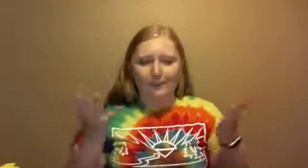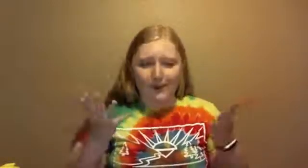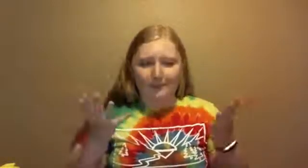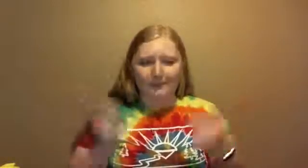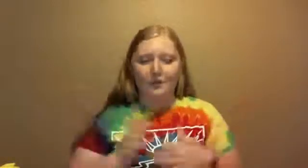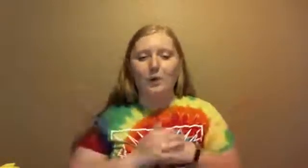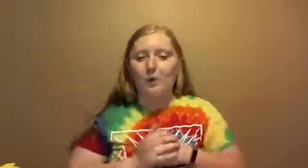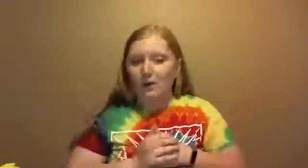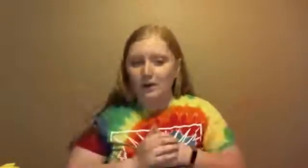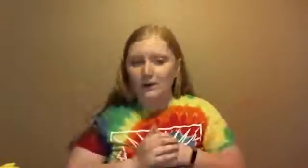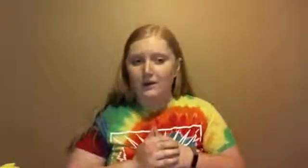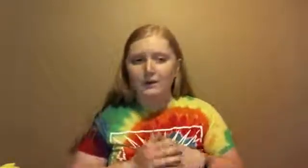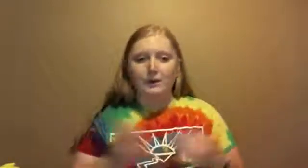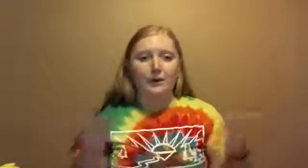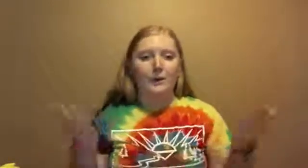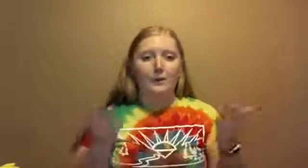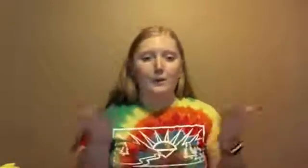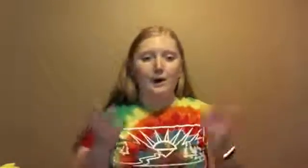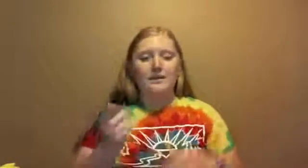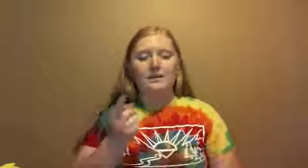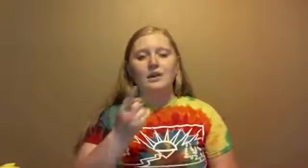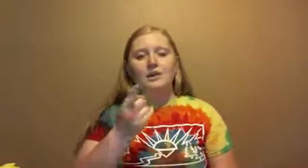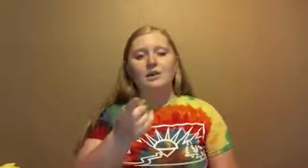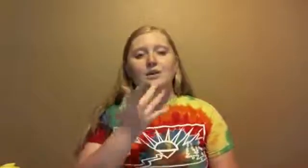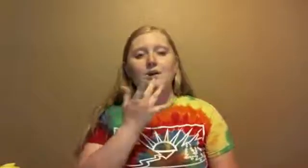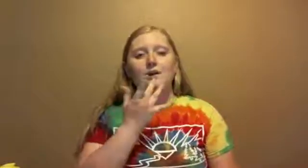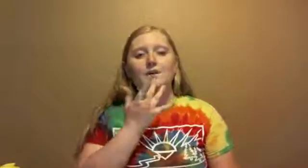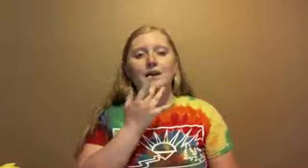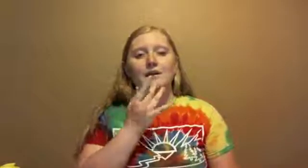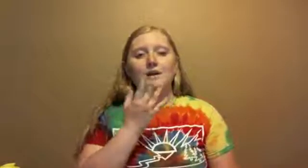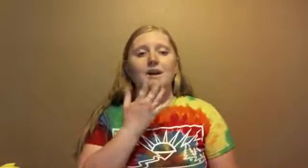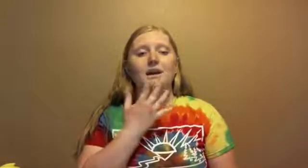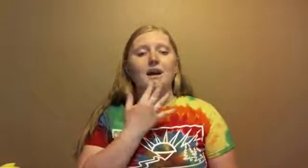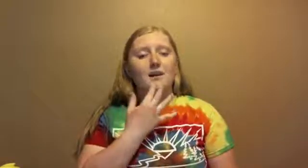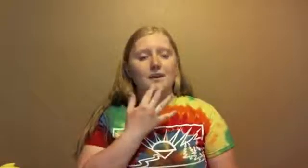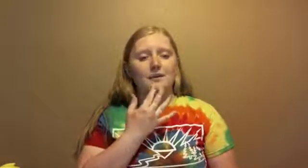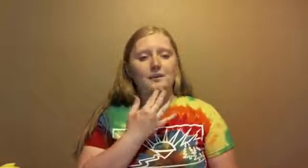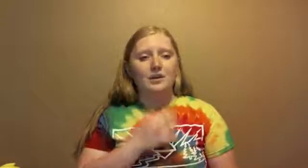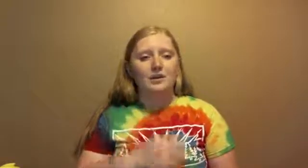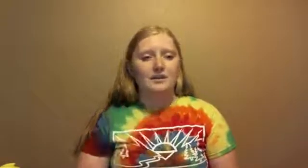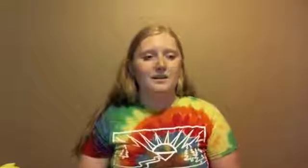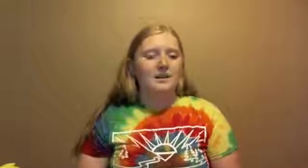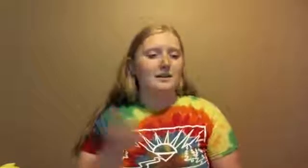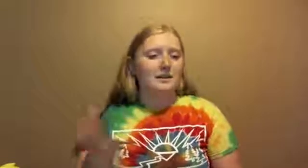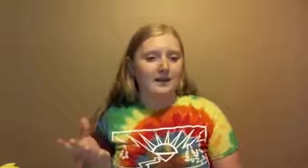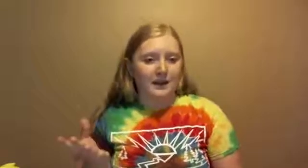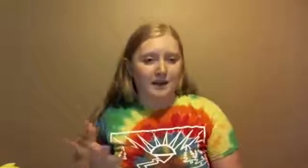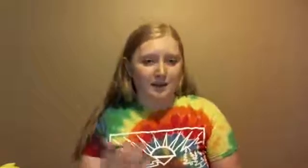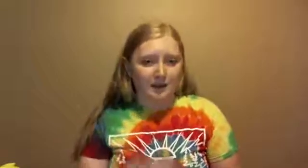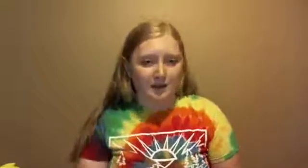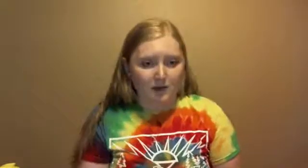what? Or you could do it, what's your favorite color, which is saying it in the English